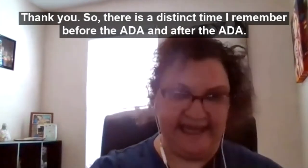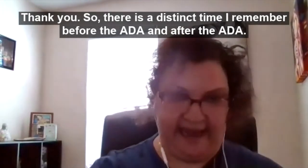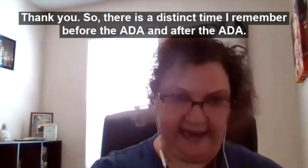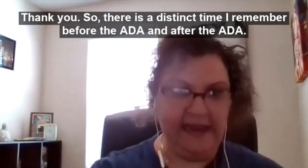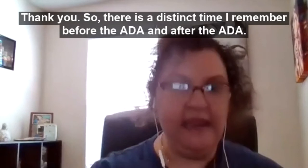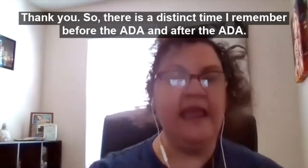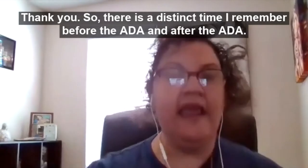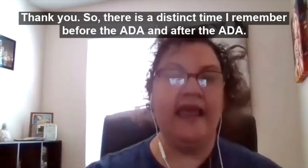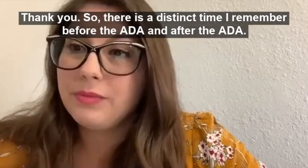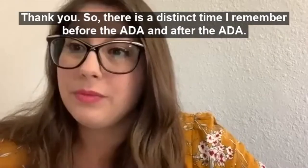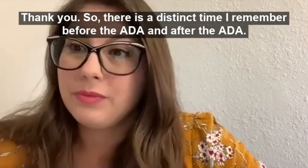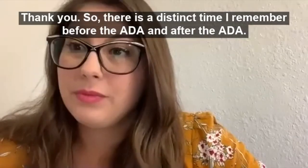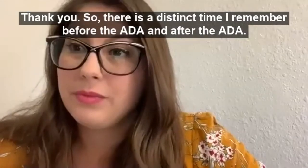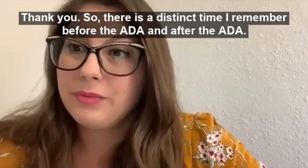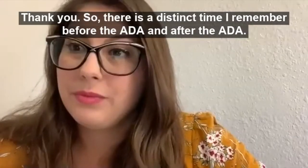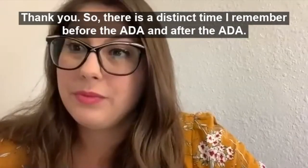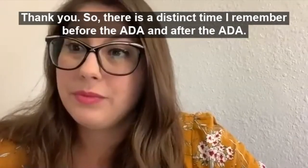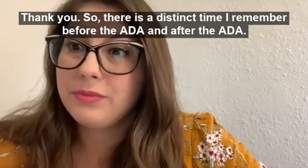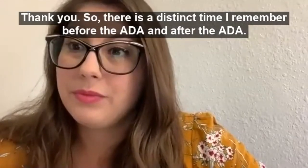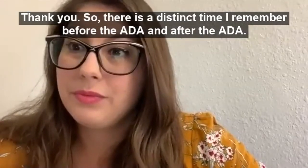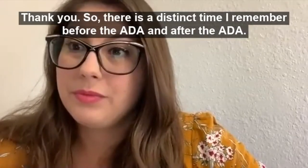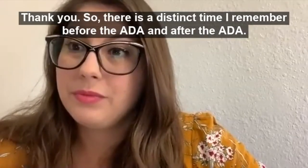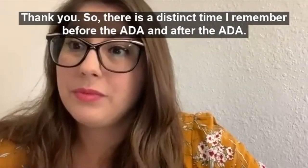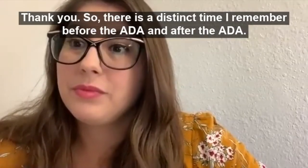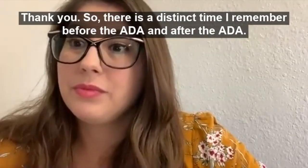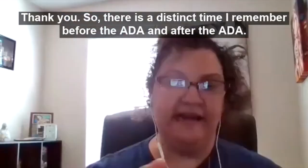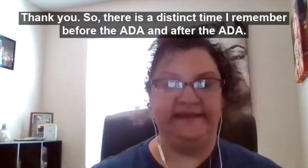ADA and after the ADA. So it's